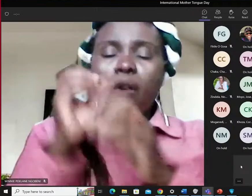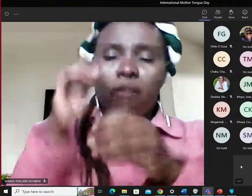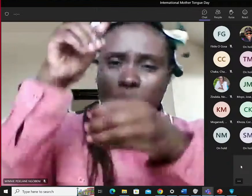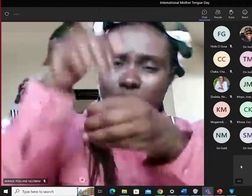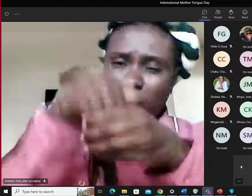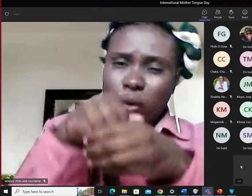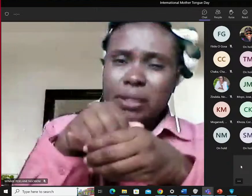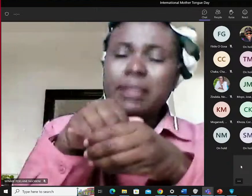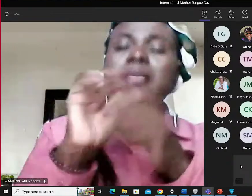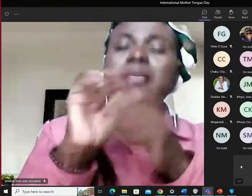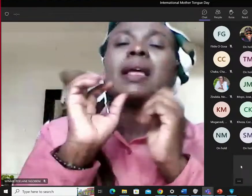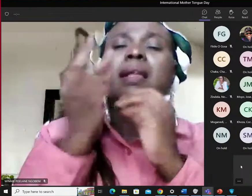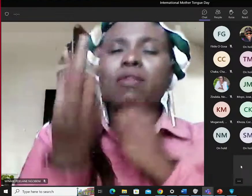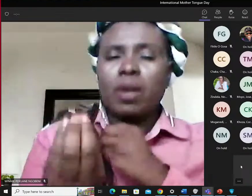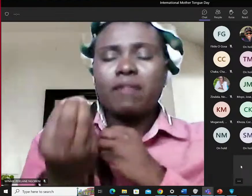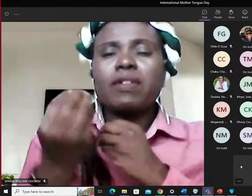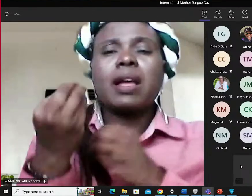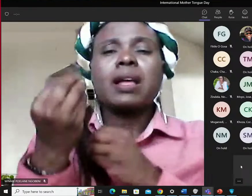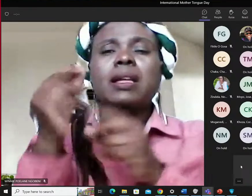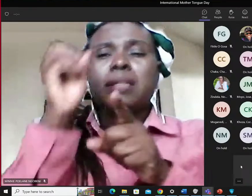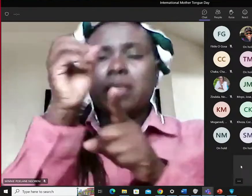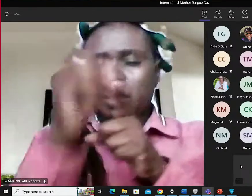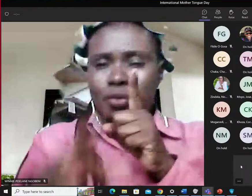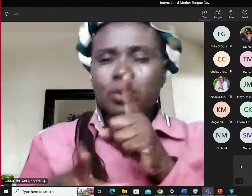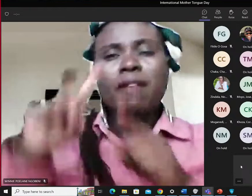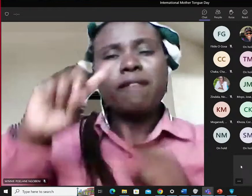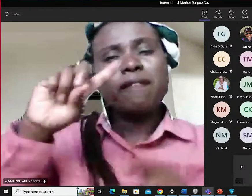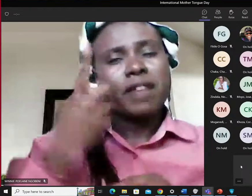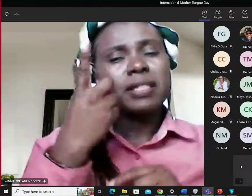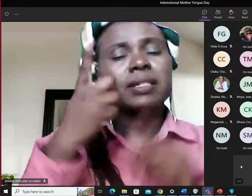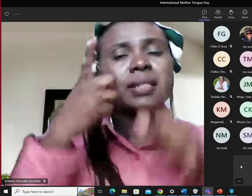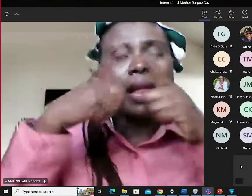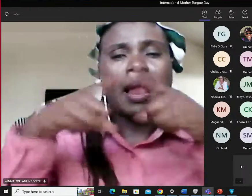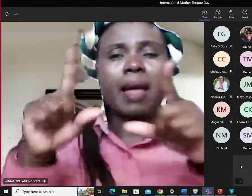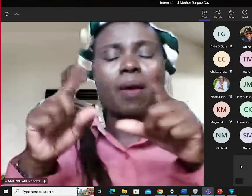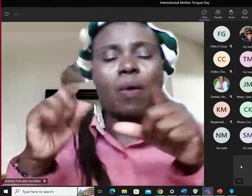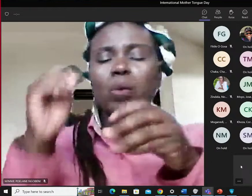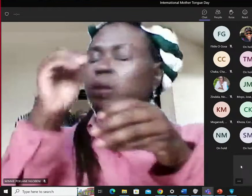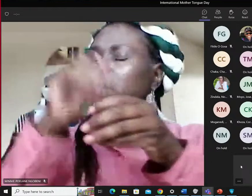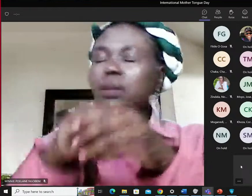those students whose first language was not English.